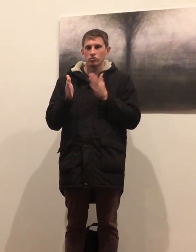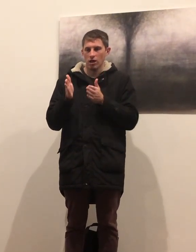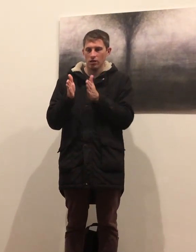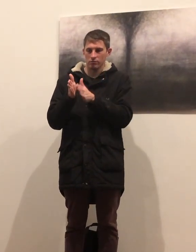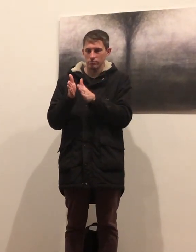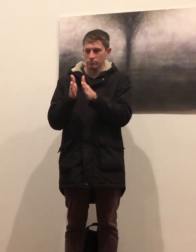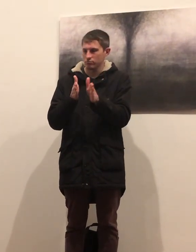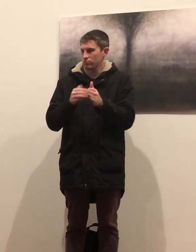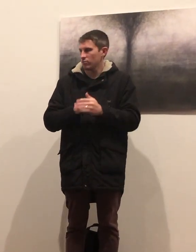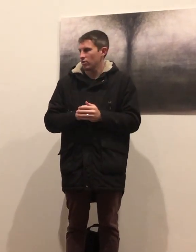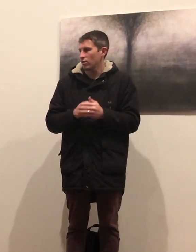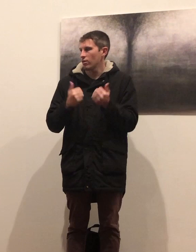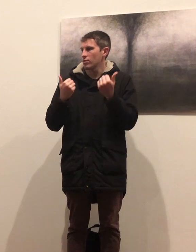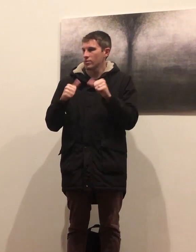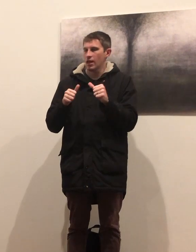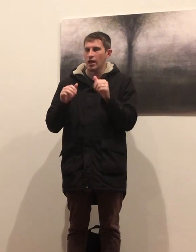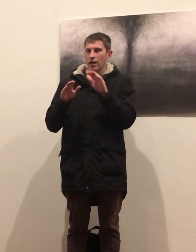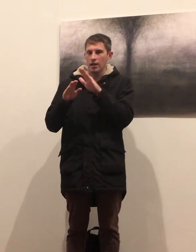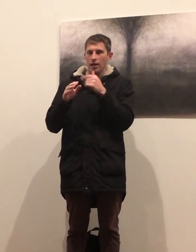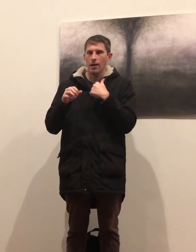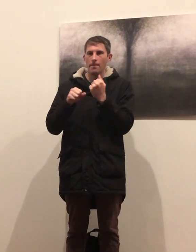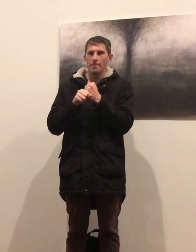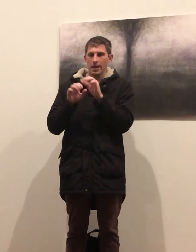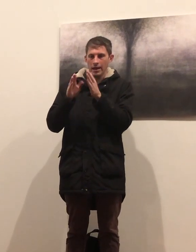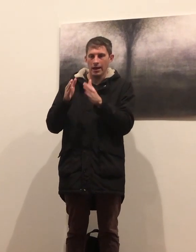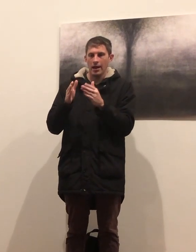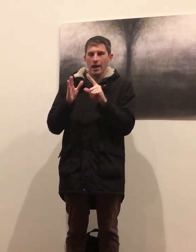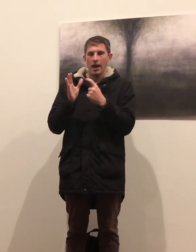Then I added the carving and the detail.